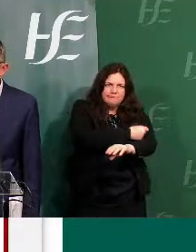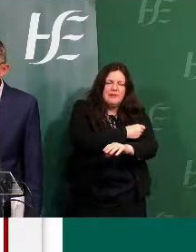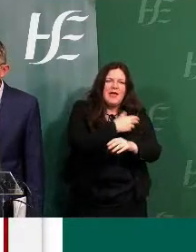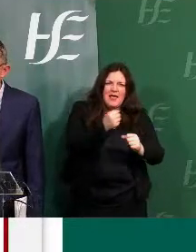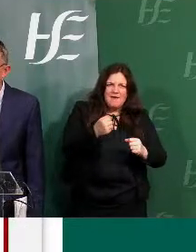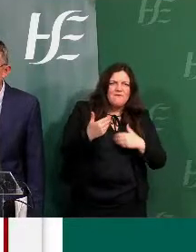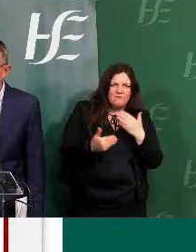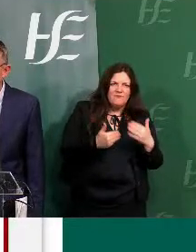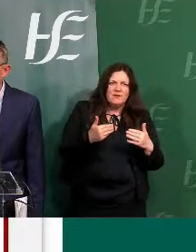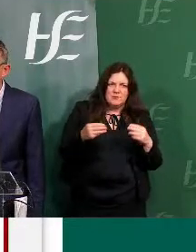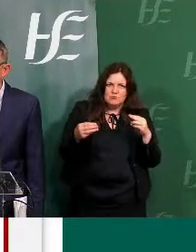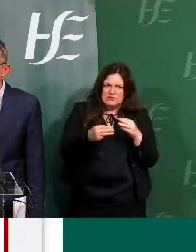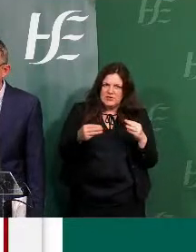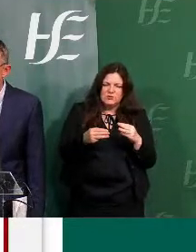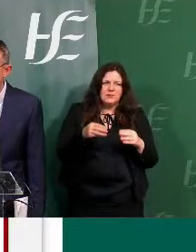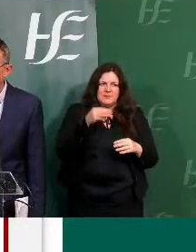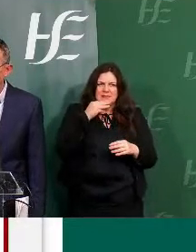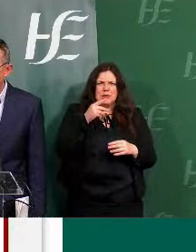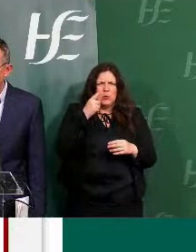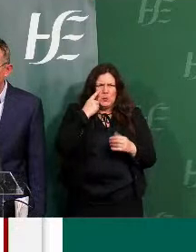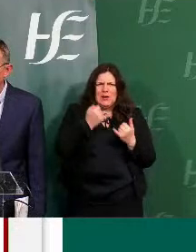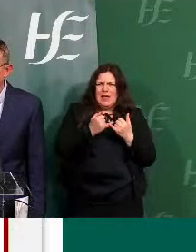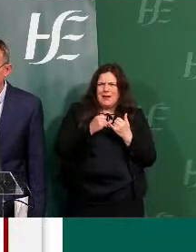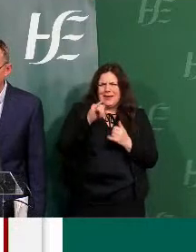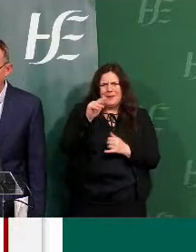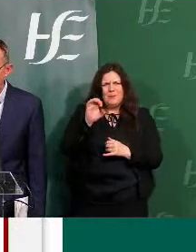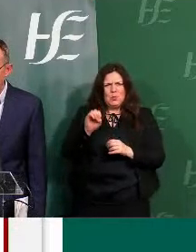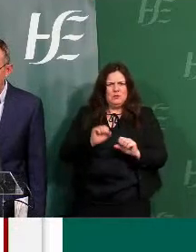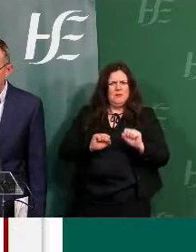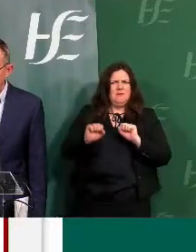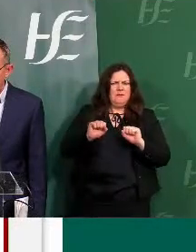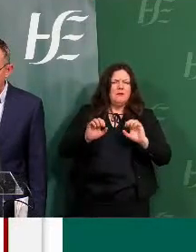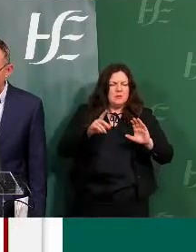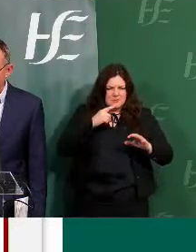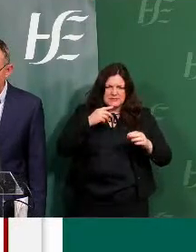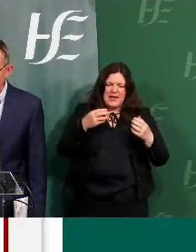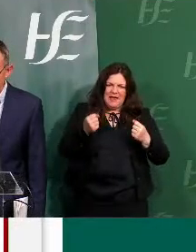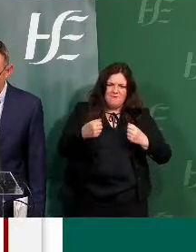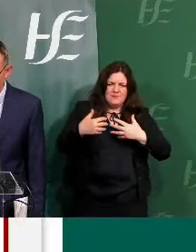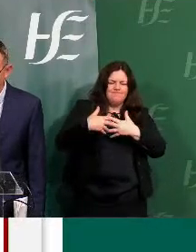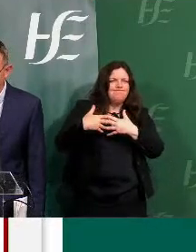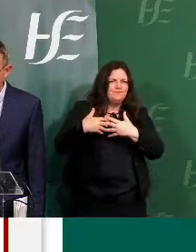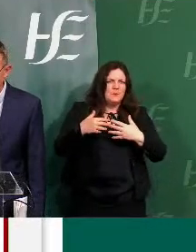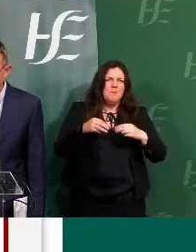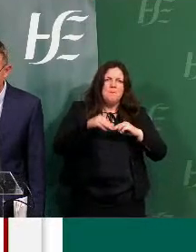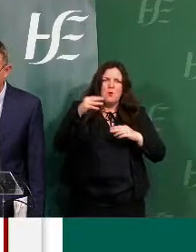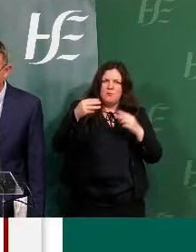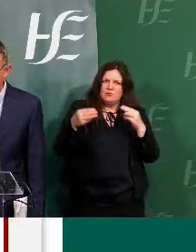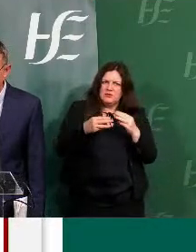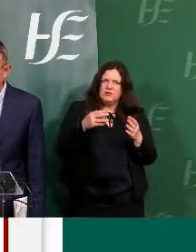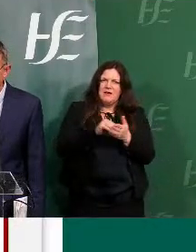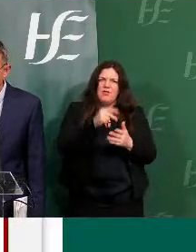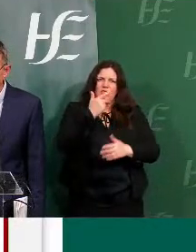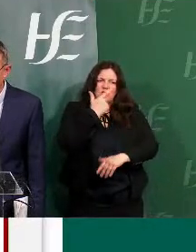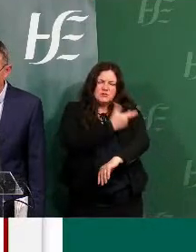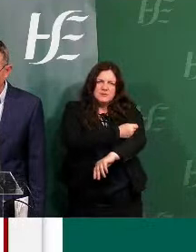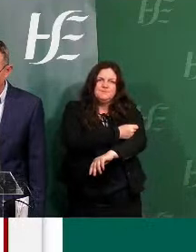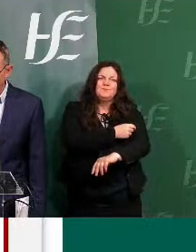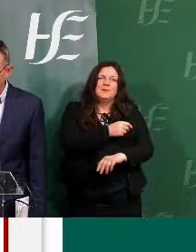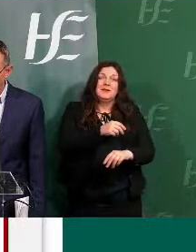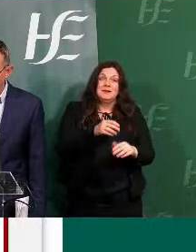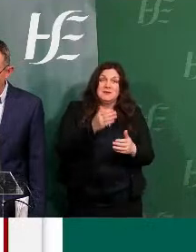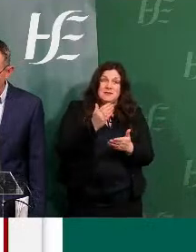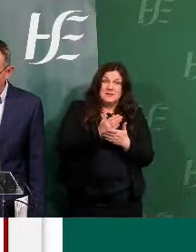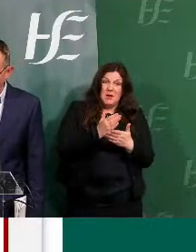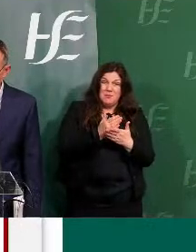lost with the immune evasion characteristics of this virus. And finally, as I said, prevention of infection is much easier